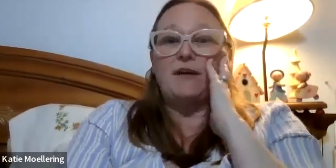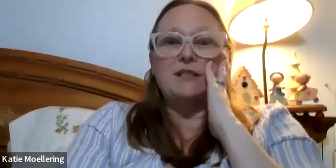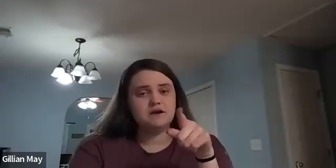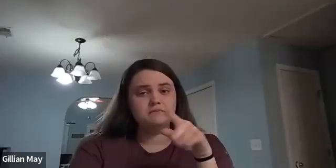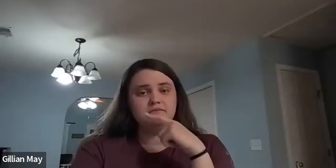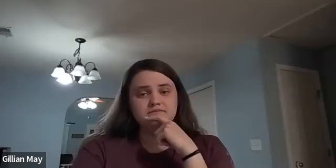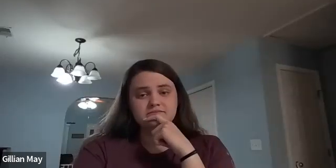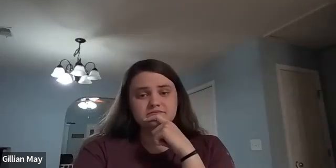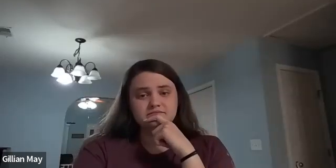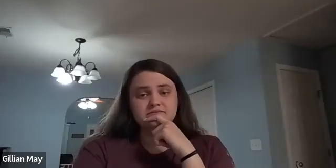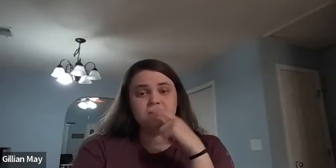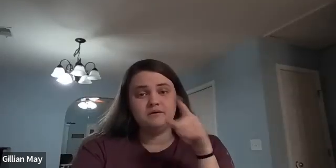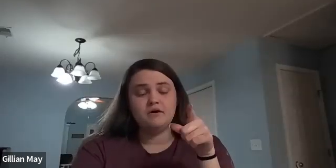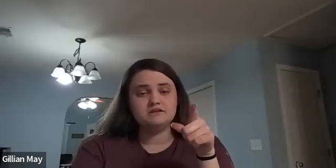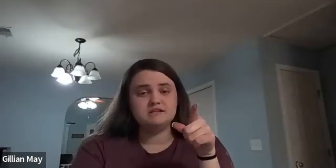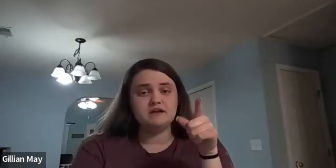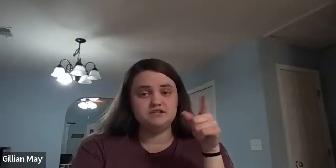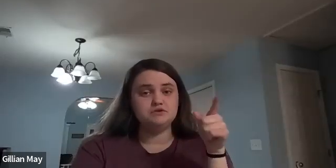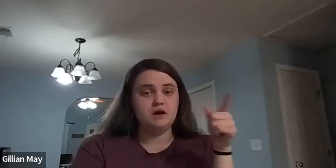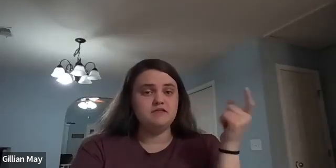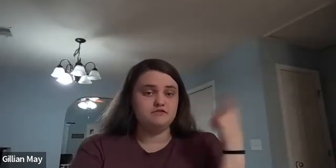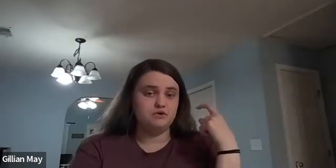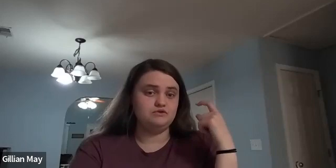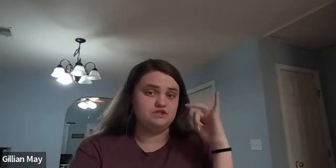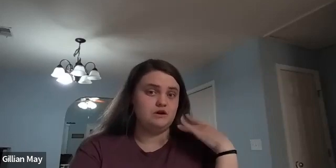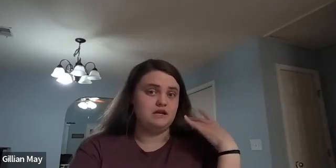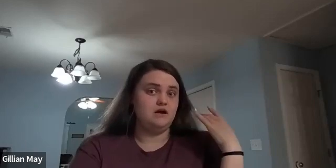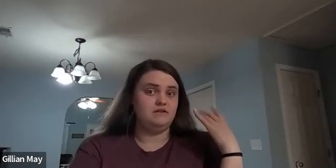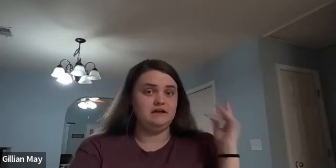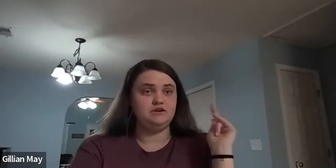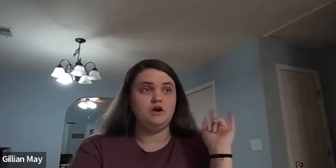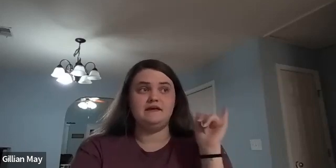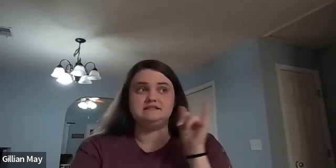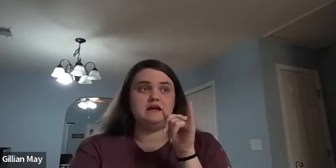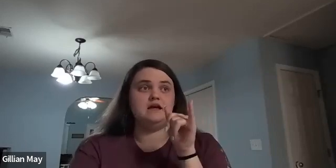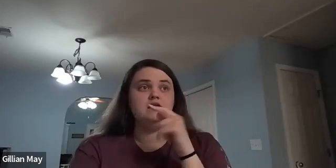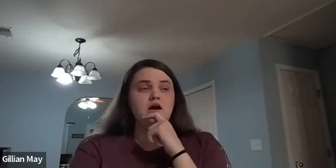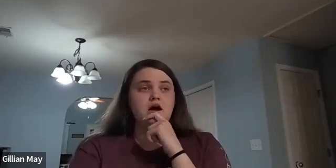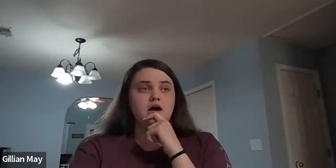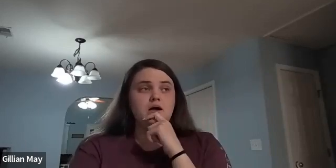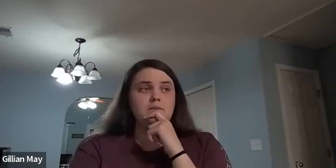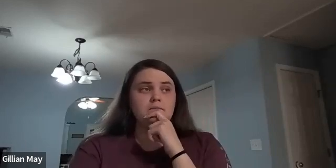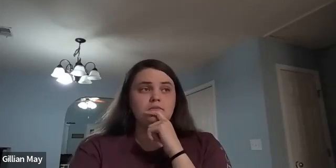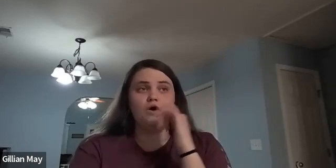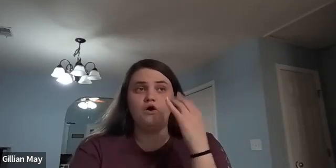I totally get it. There are some that do come in through the starting of like kindergarten, they say,